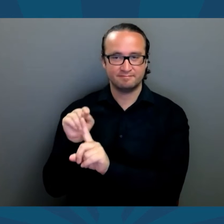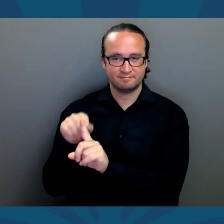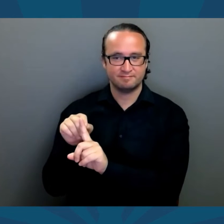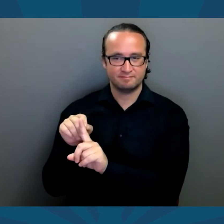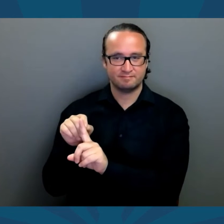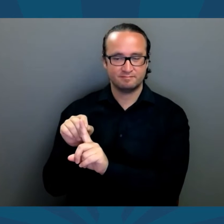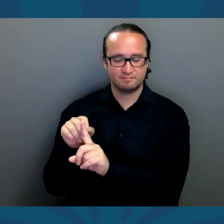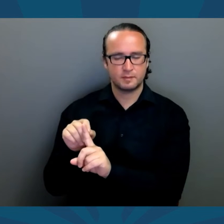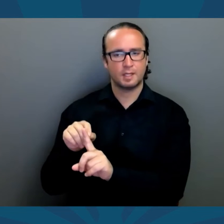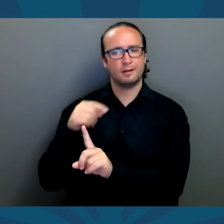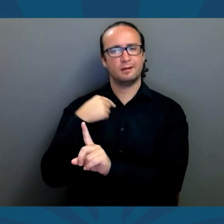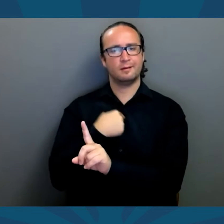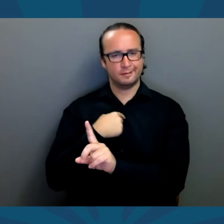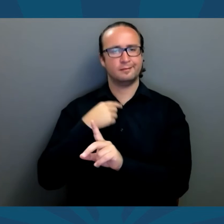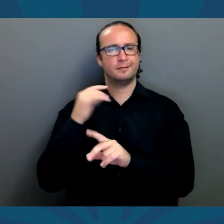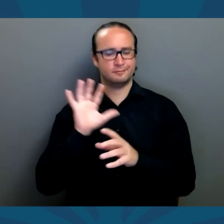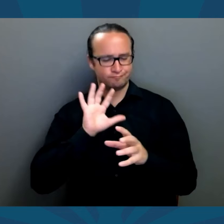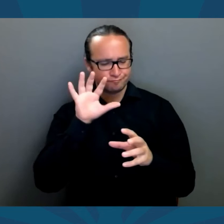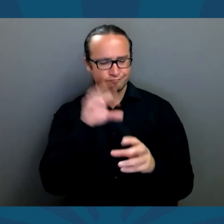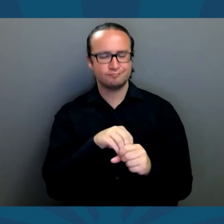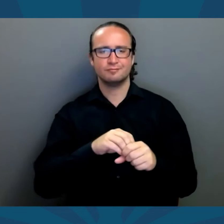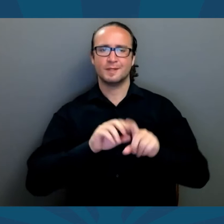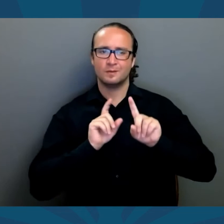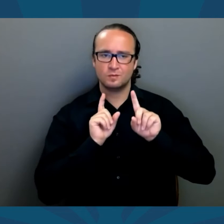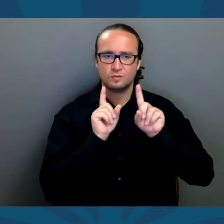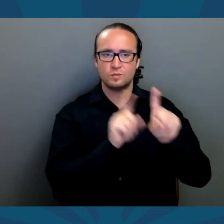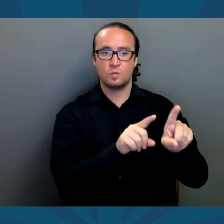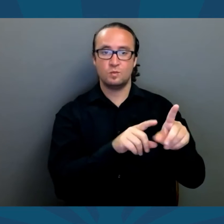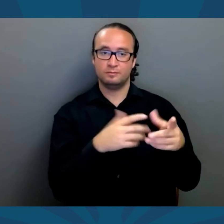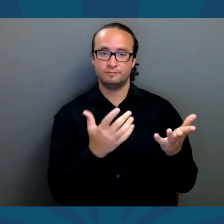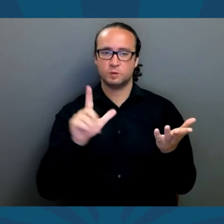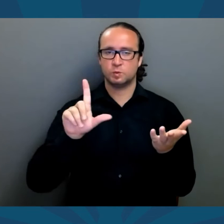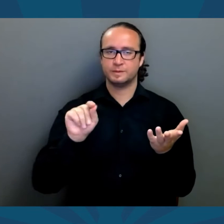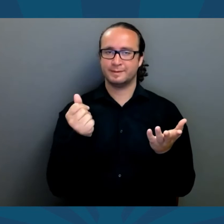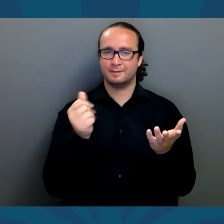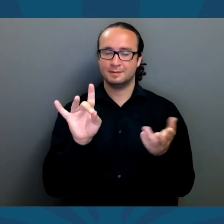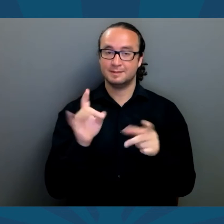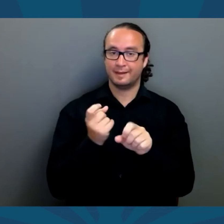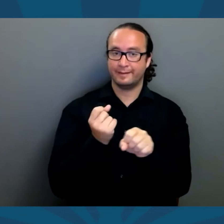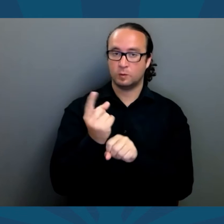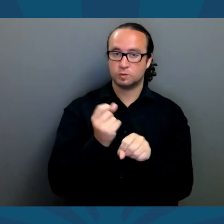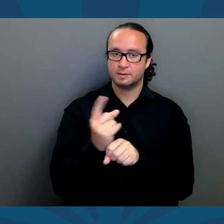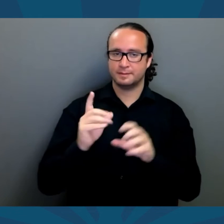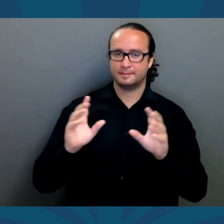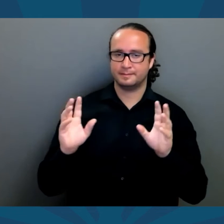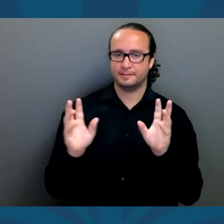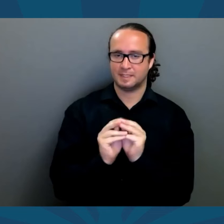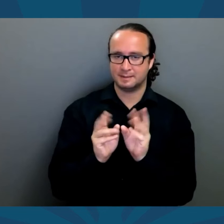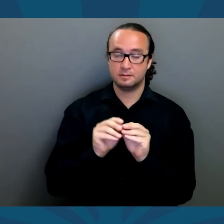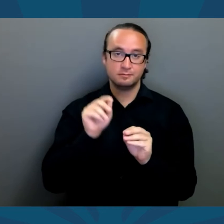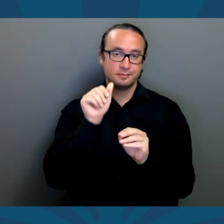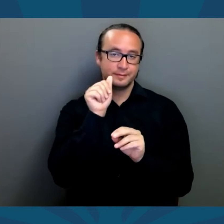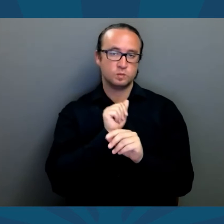and I got involved by attending the 2018 annual meetings of the Arizona